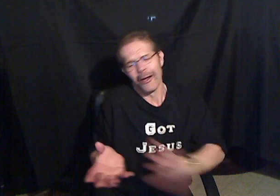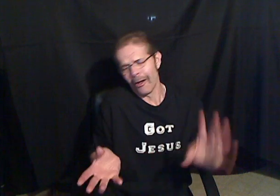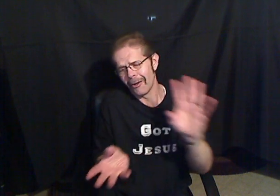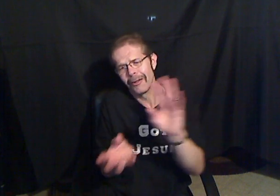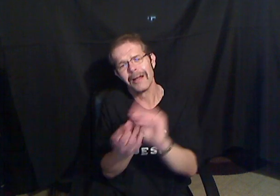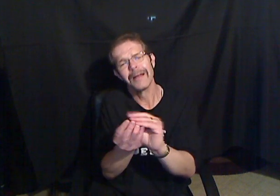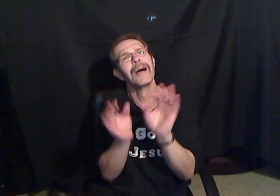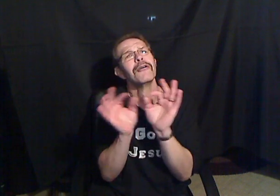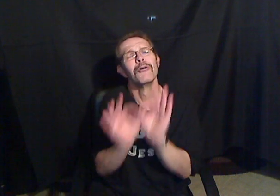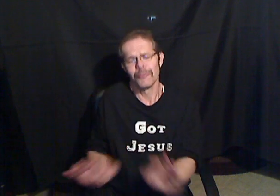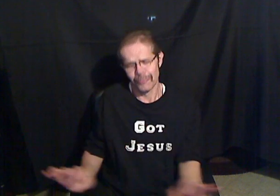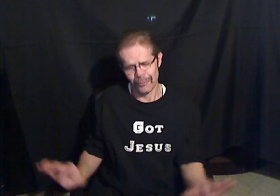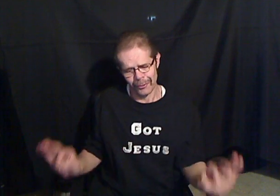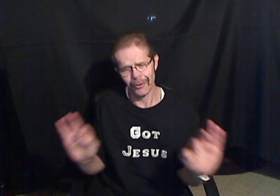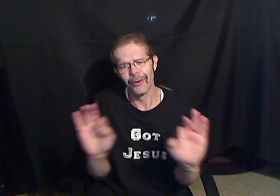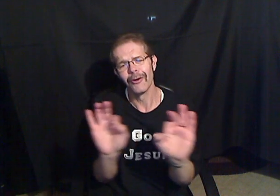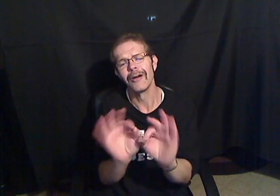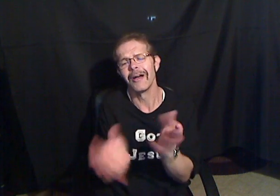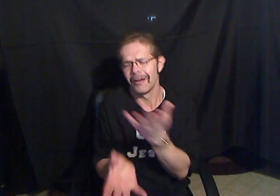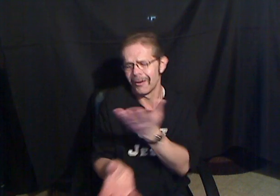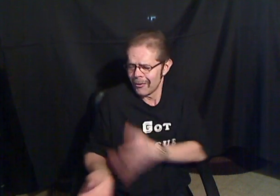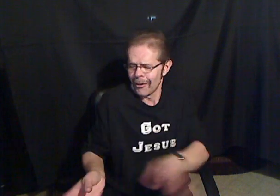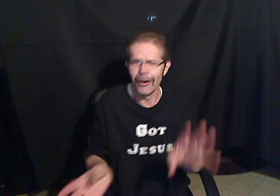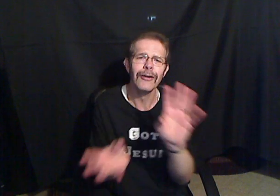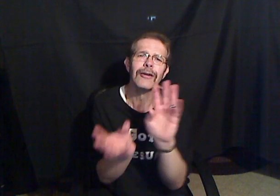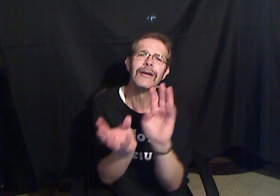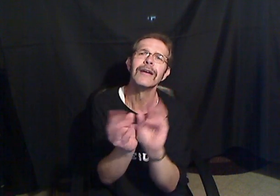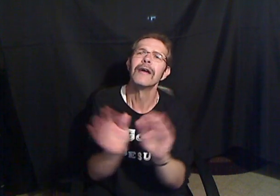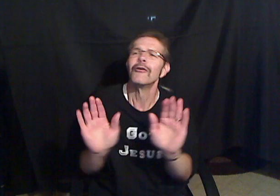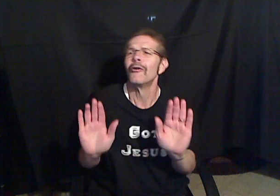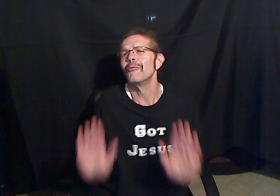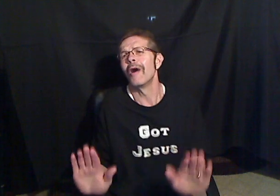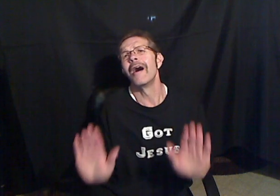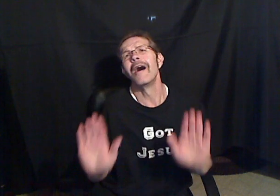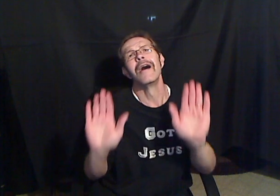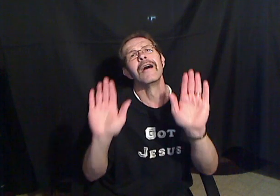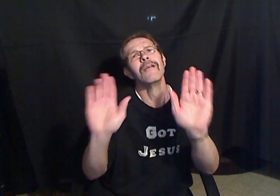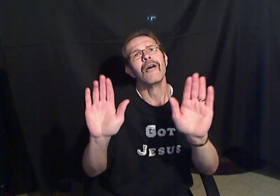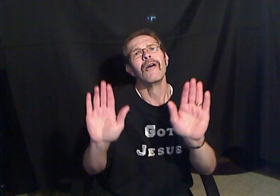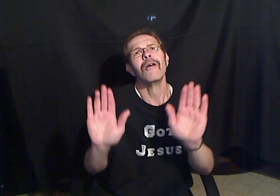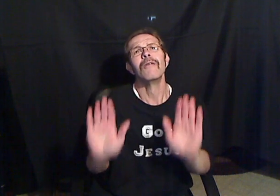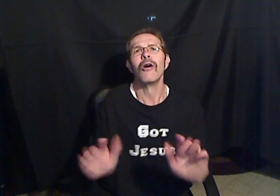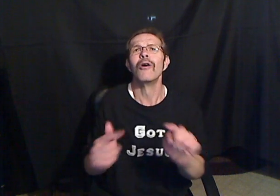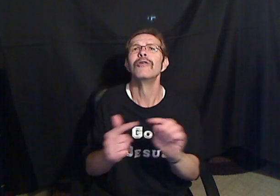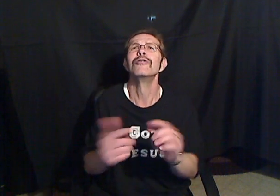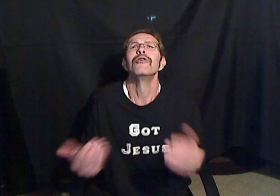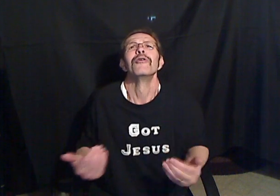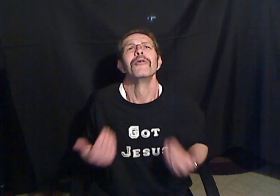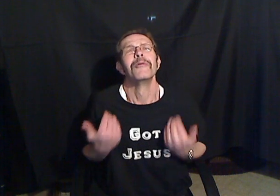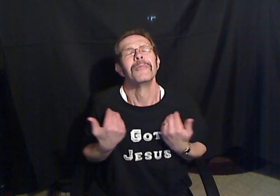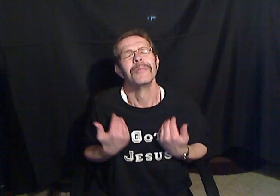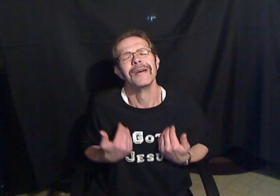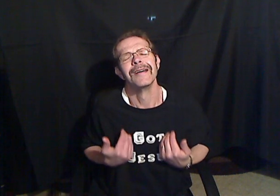altogether worthy, altogether altogether wonderful to me.